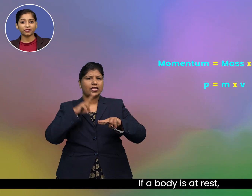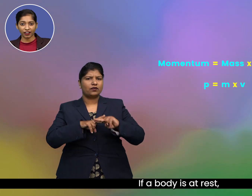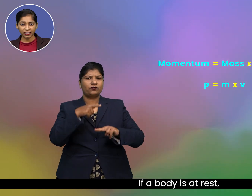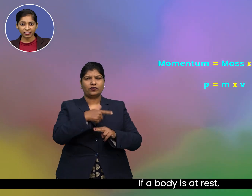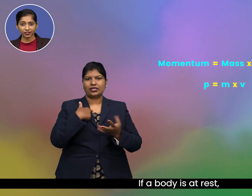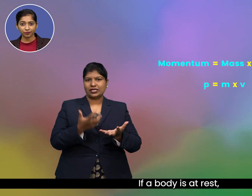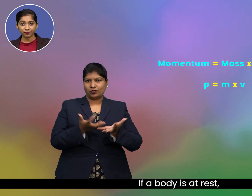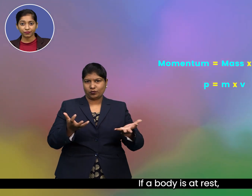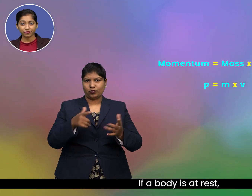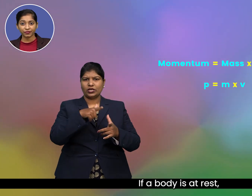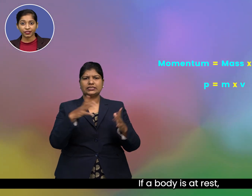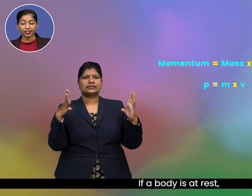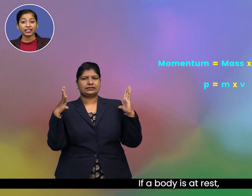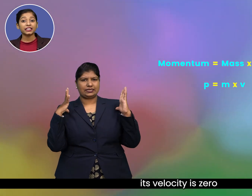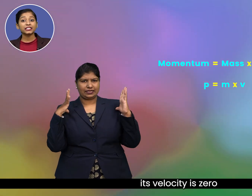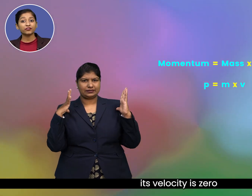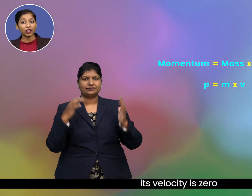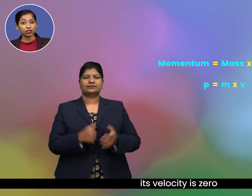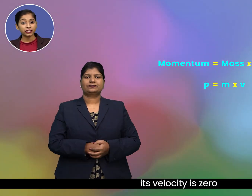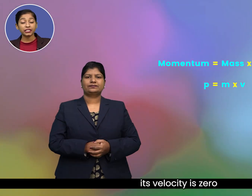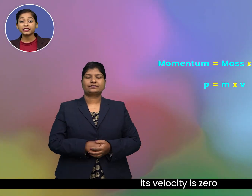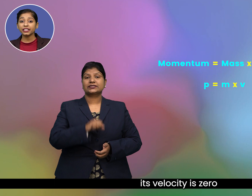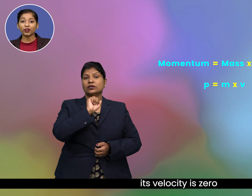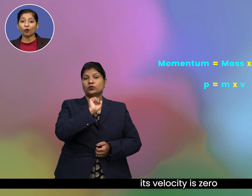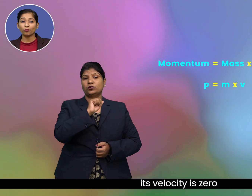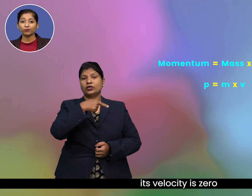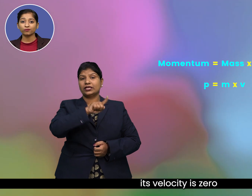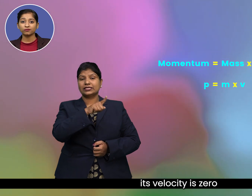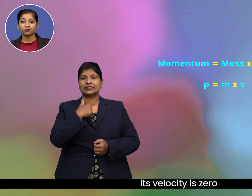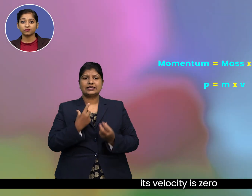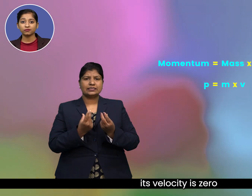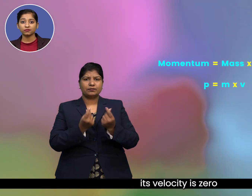is at rest, its velocity is 0,